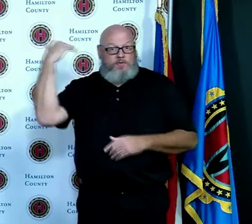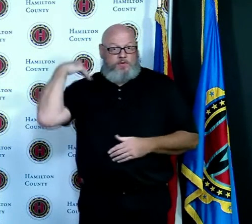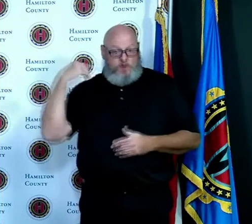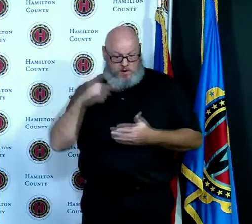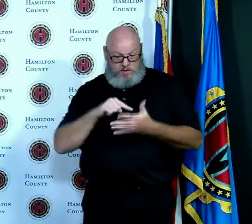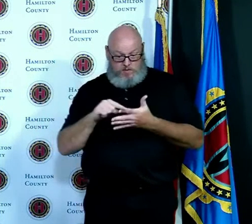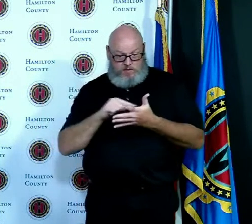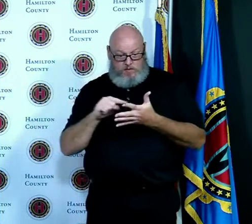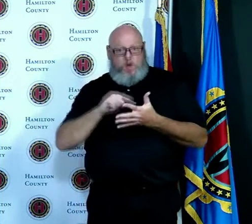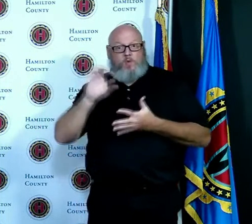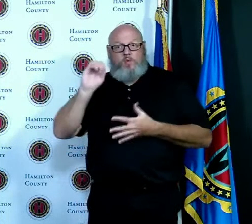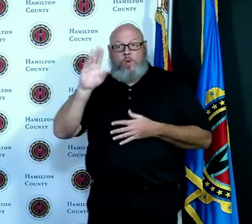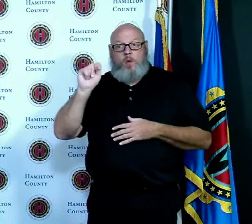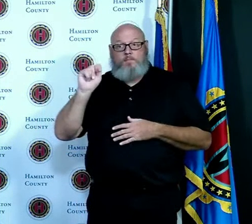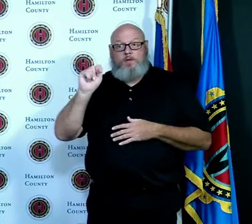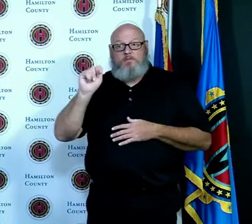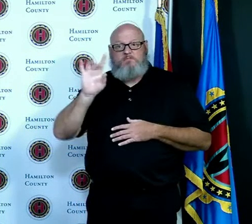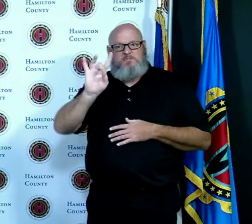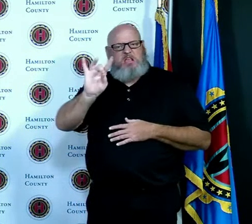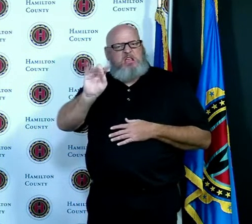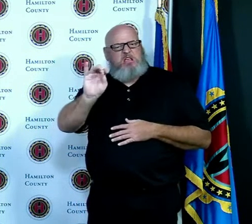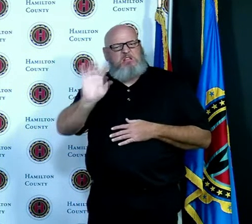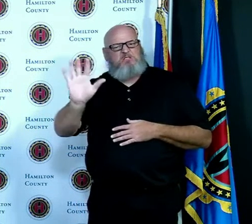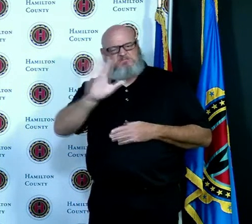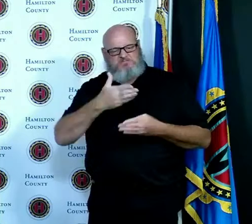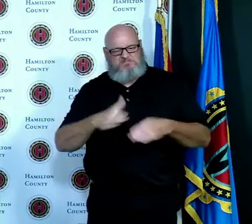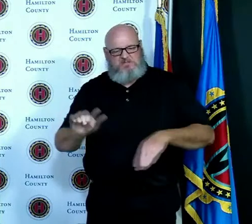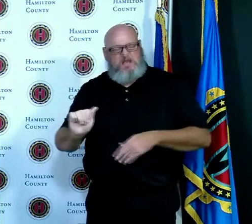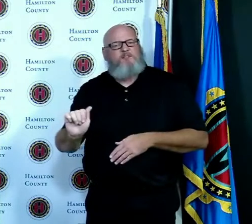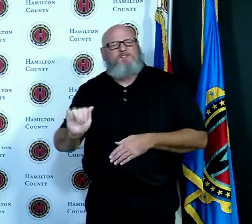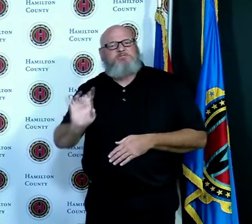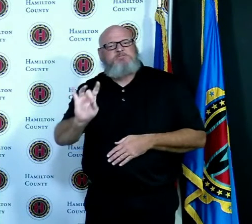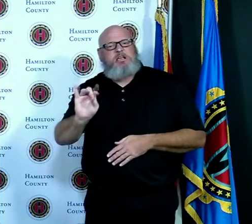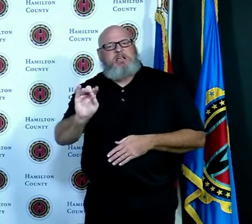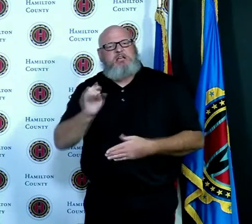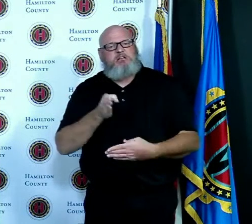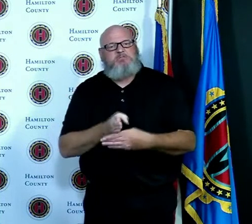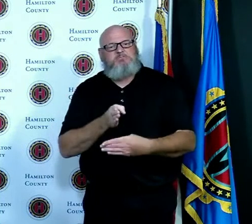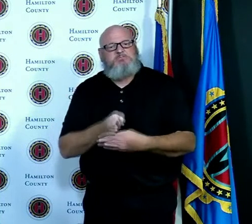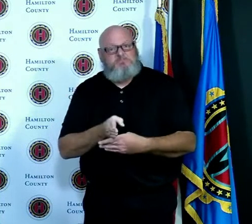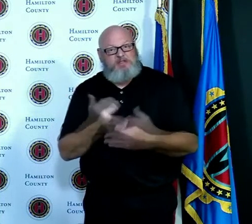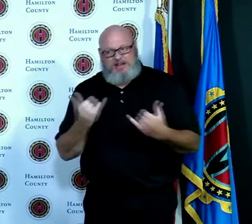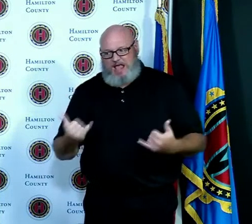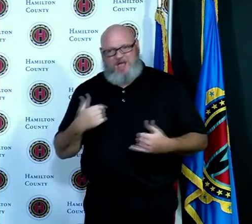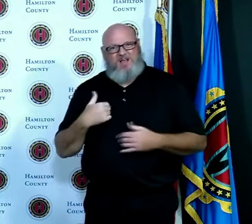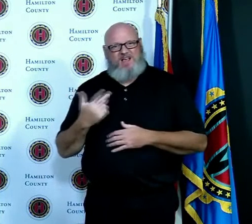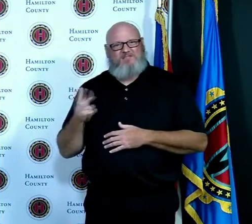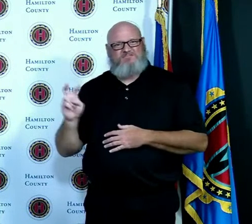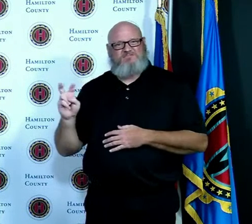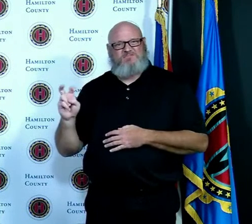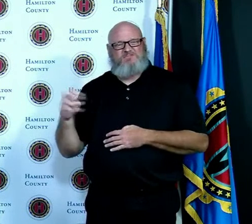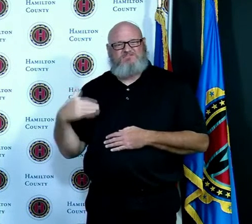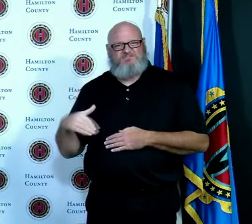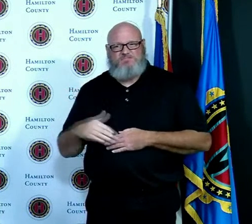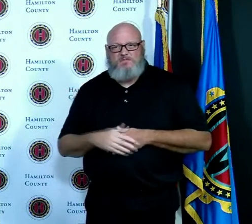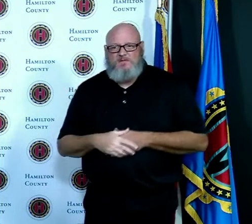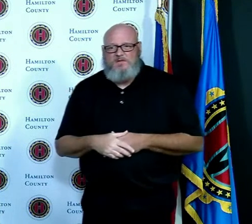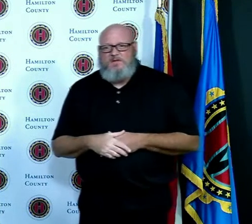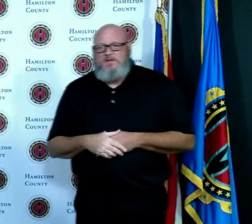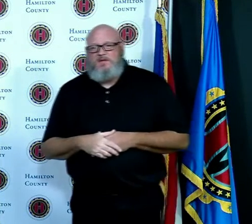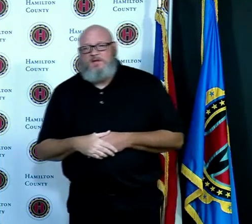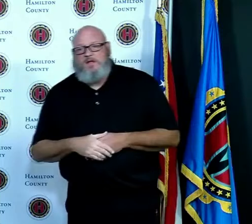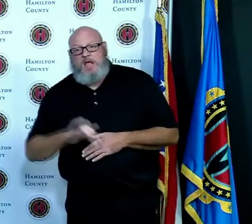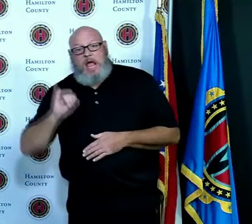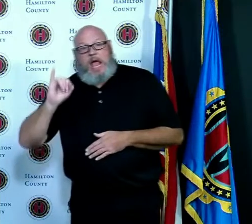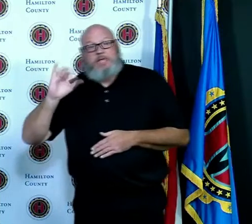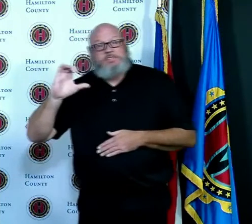Similarly, we are seeing increases in the number of individuals within our region's intensive care unit. We were at the beginning of October around